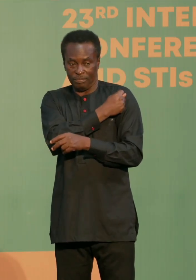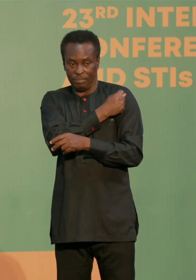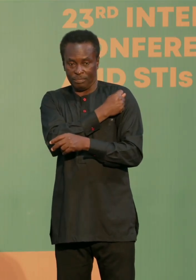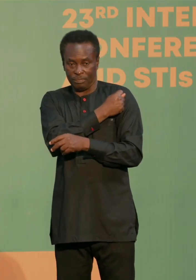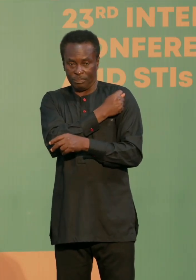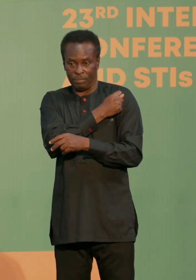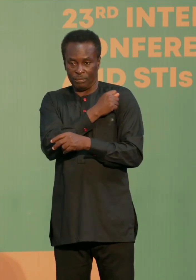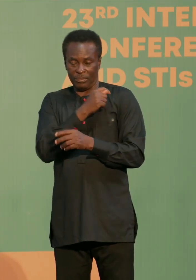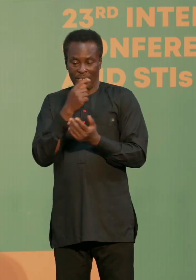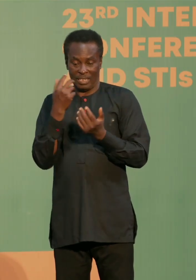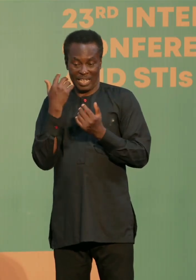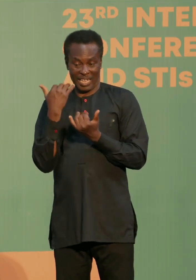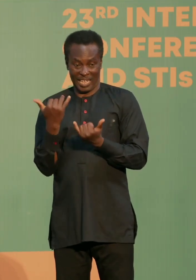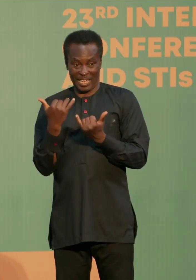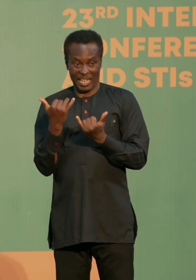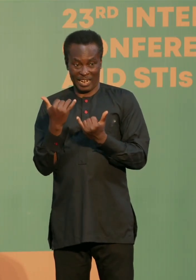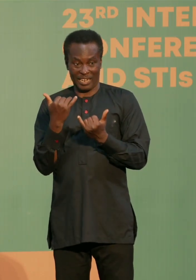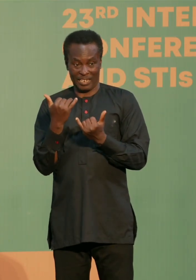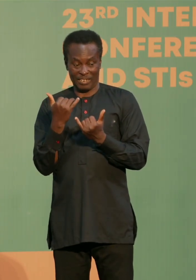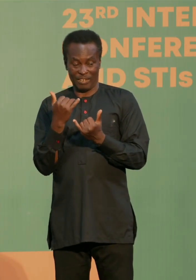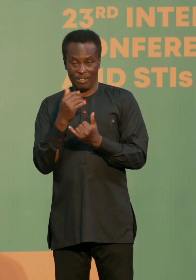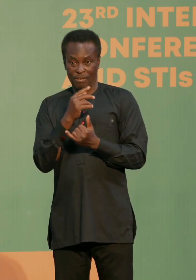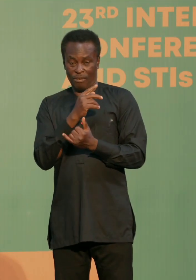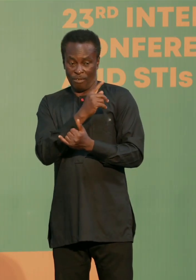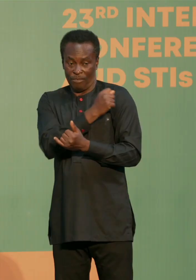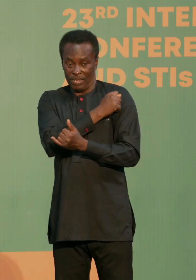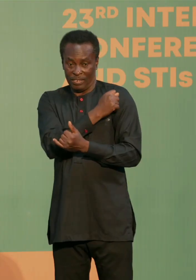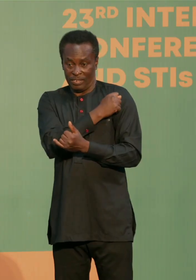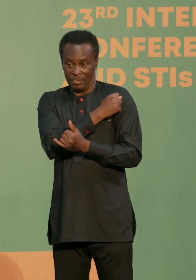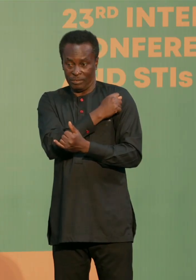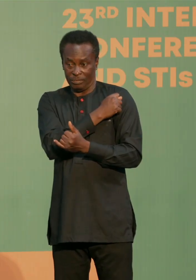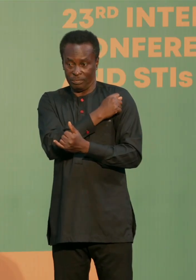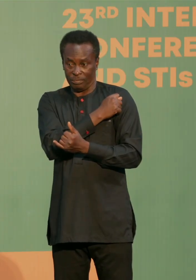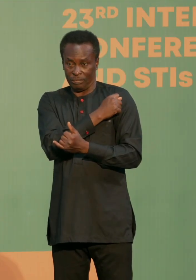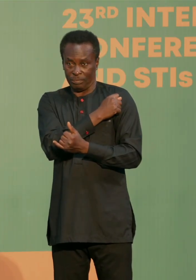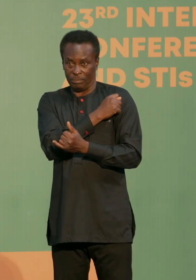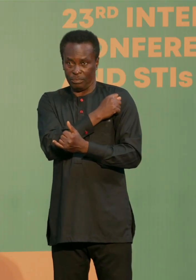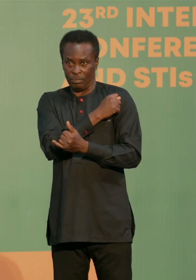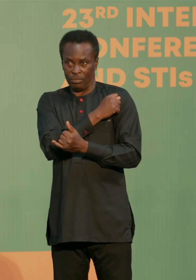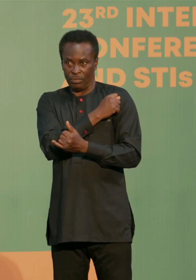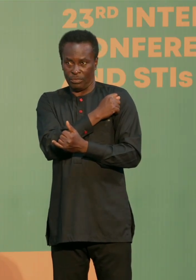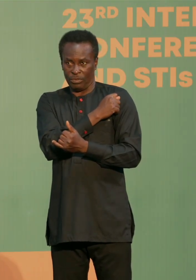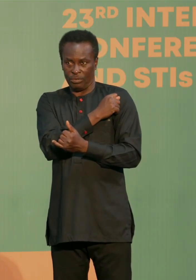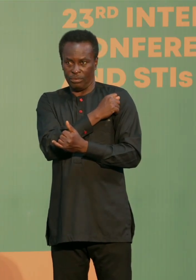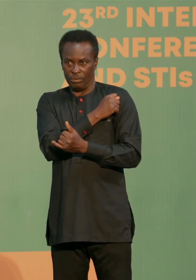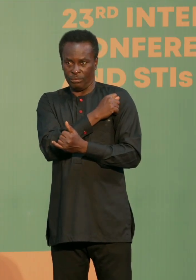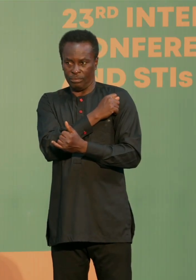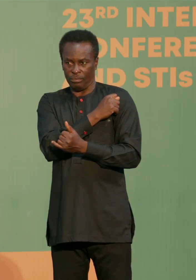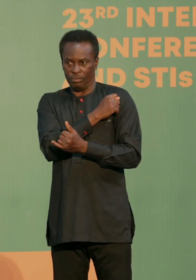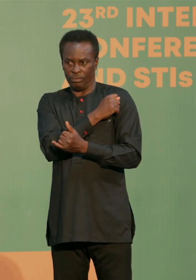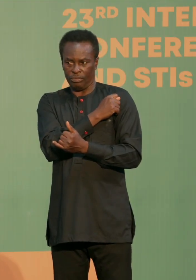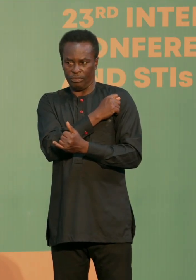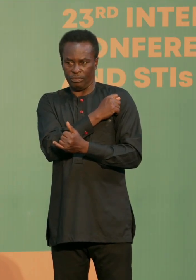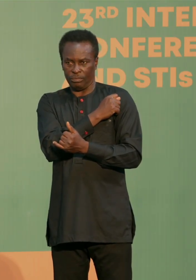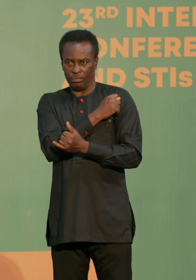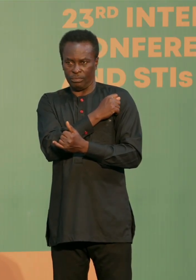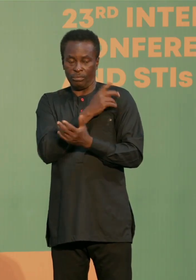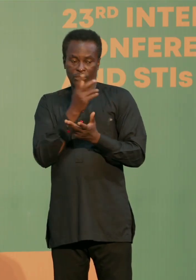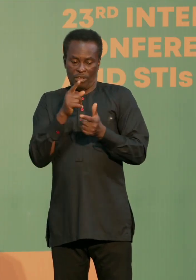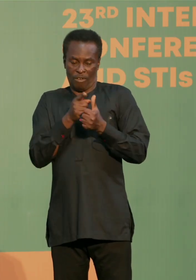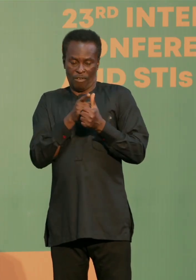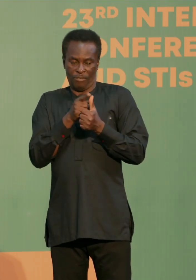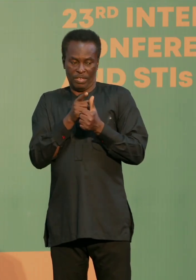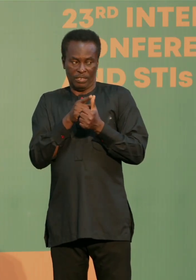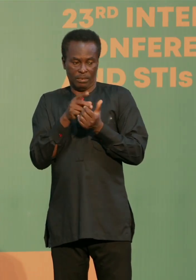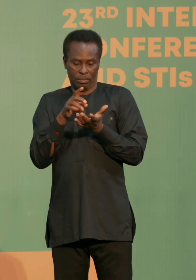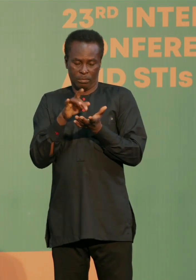the current vaccines available are modeled, you give it what we call a prime. You give a dose first, and